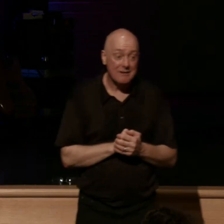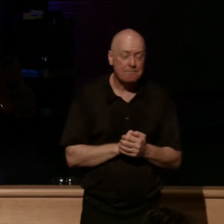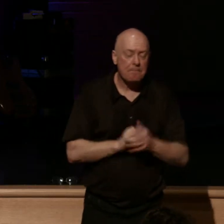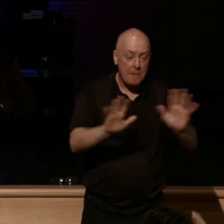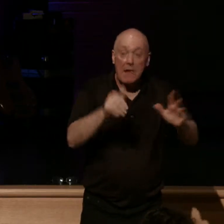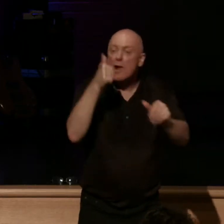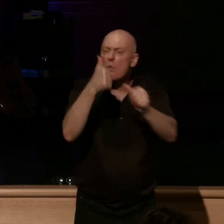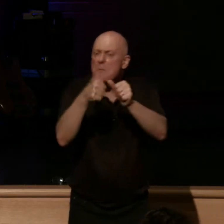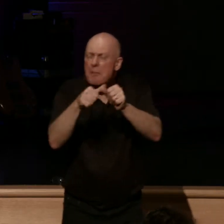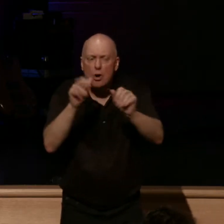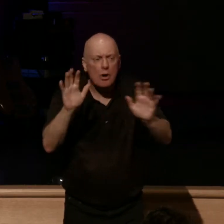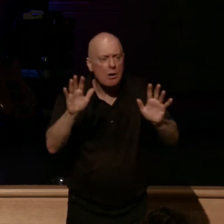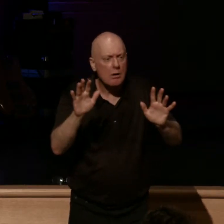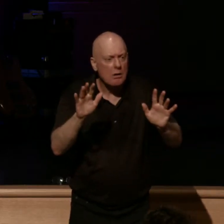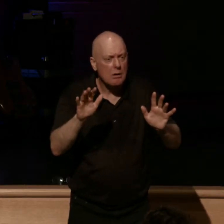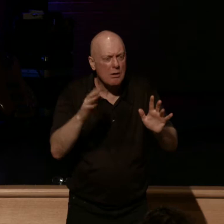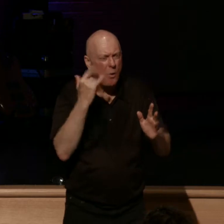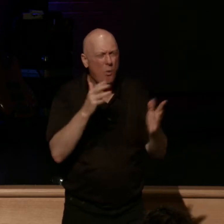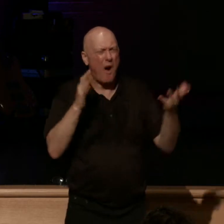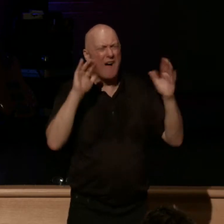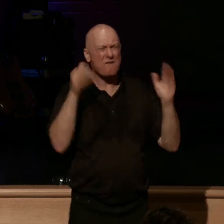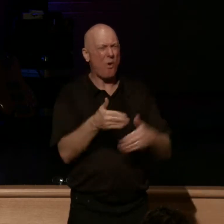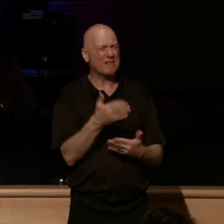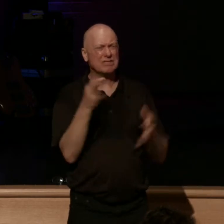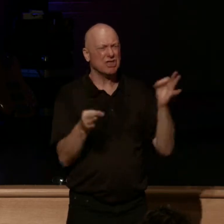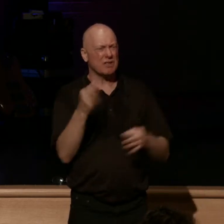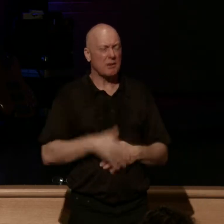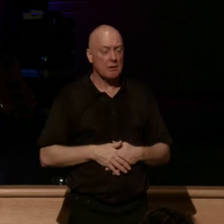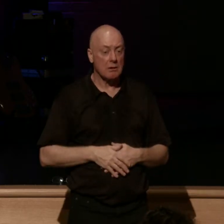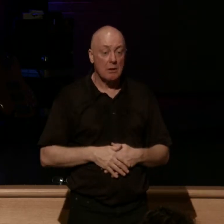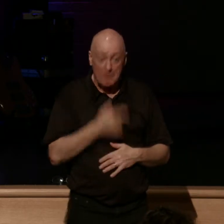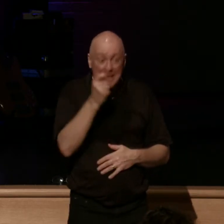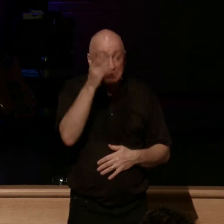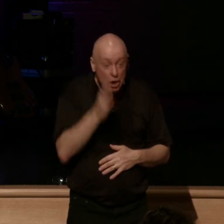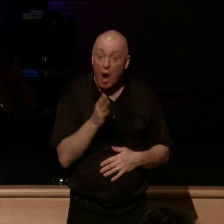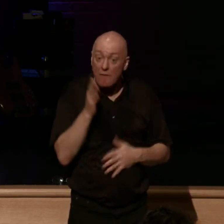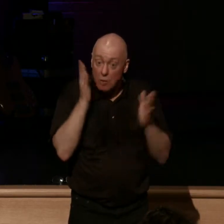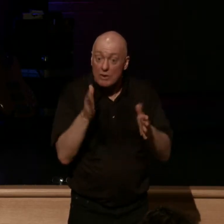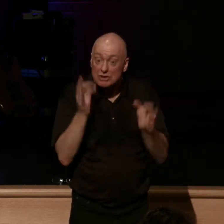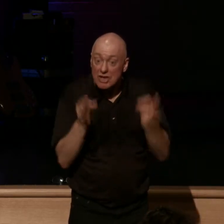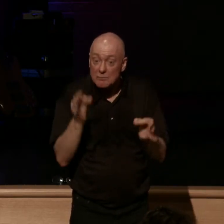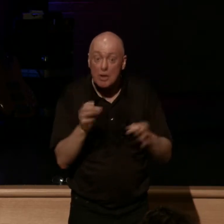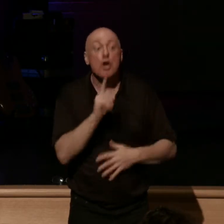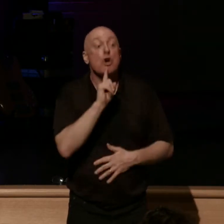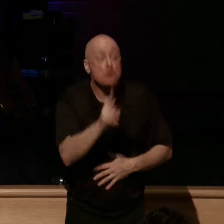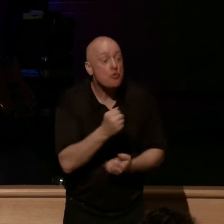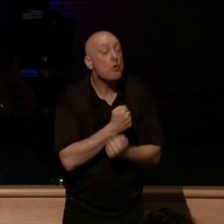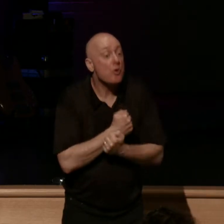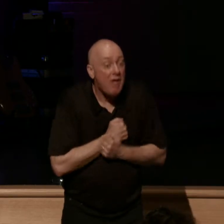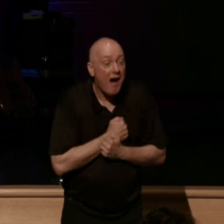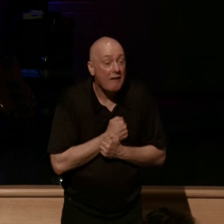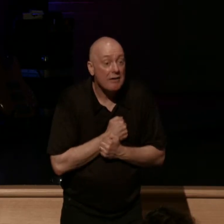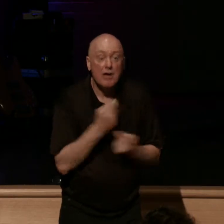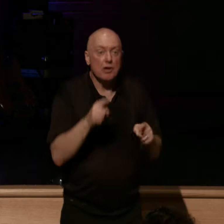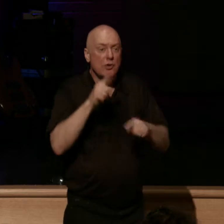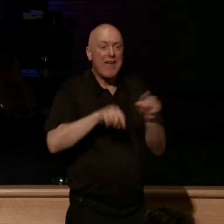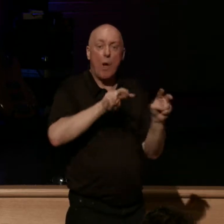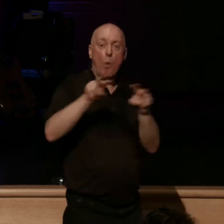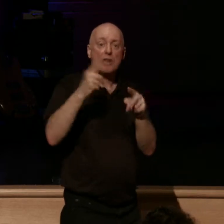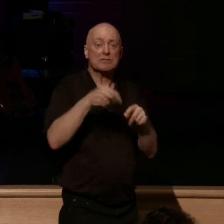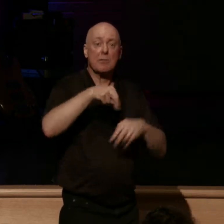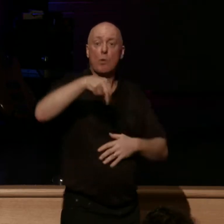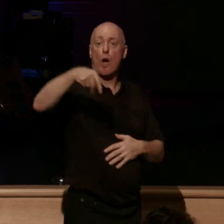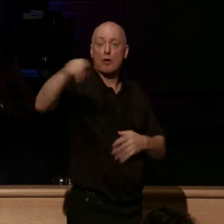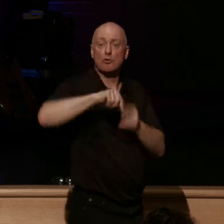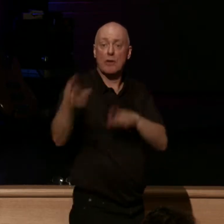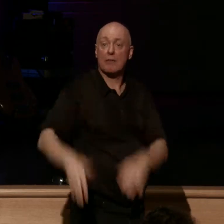Now remember, why focus on this right now? Well, again, one, because God does, but two, right? True love doesn't watch someone heading to their death and be